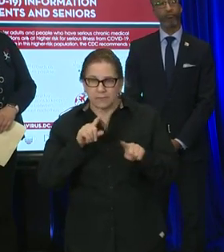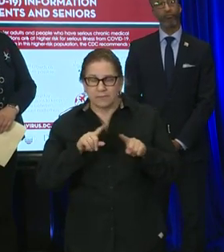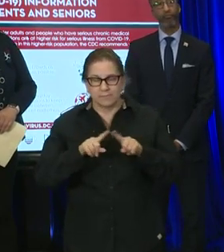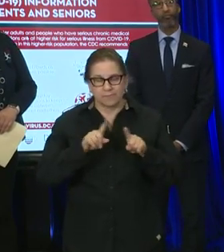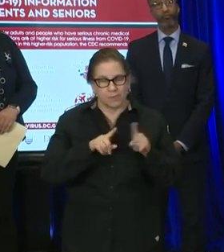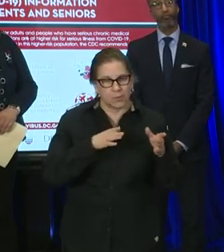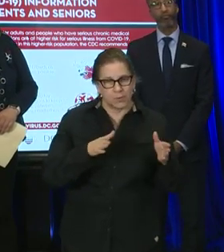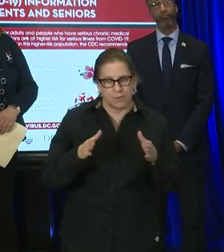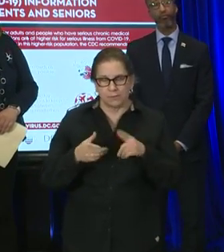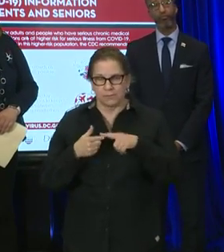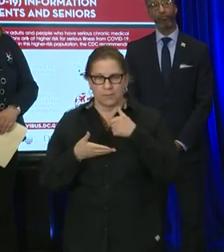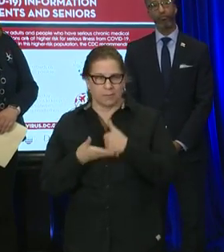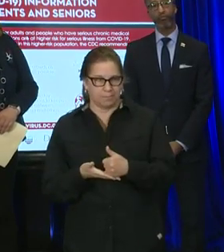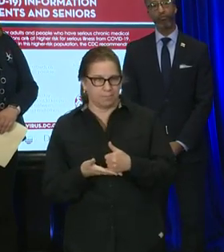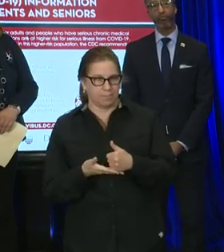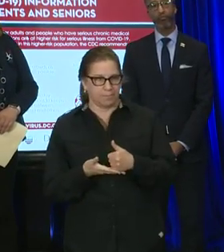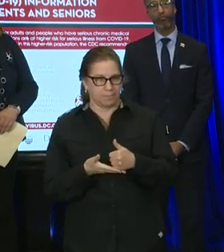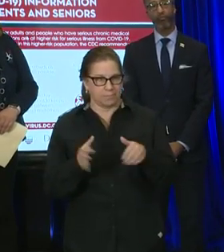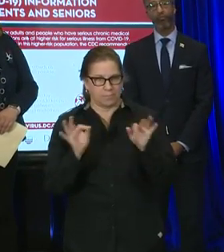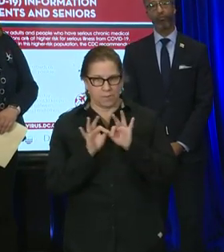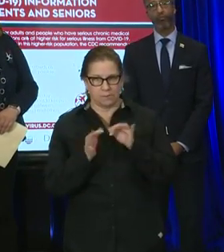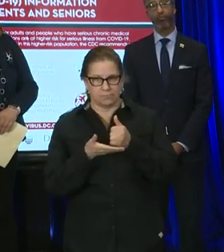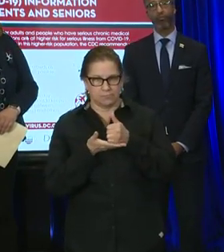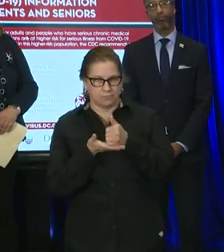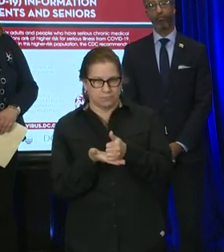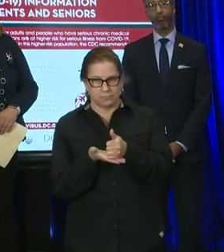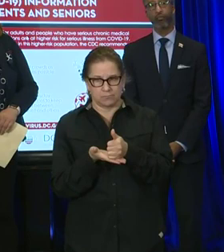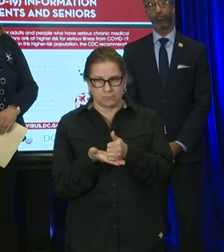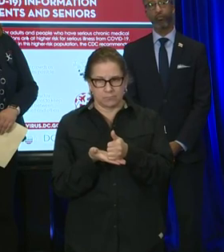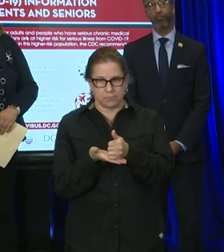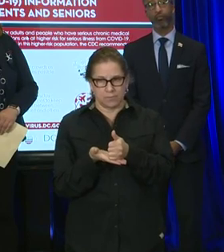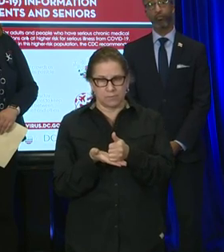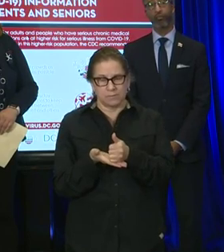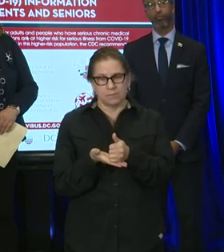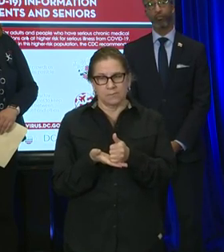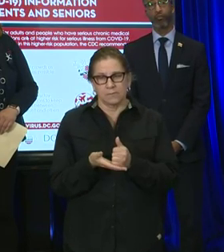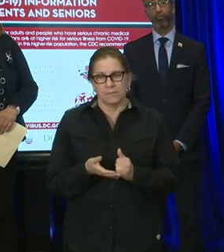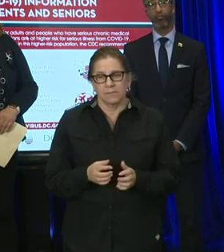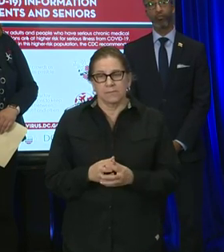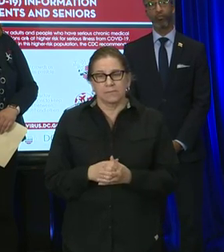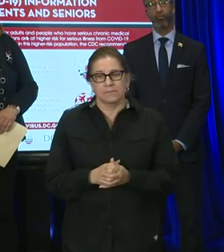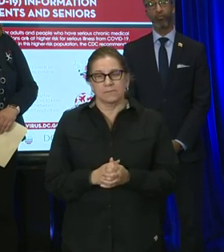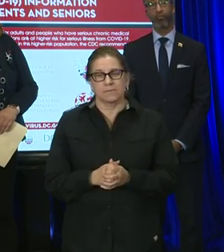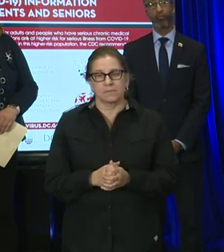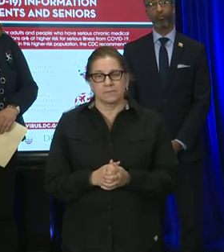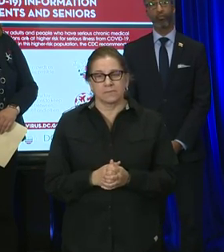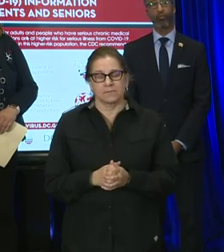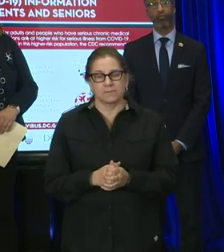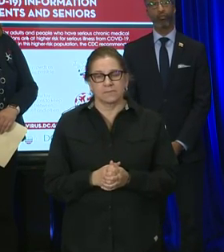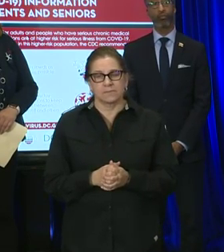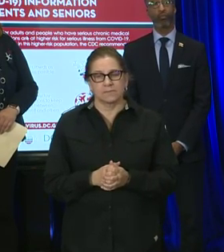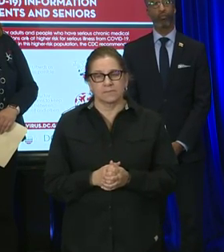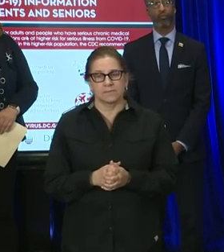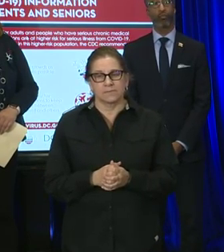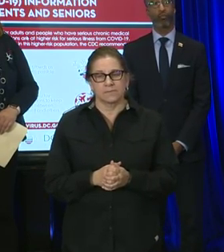I want to invite everybody who has worked with our Department of Consumer and Regulatory Affairs to